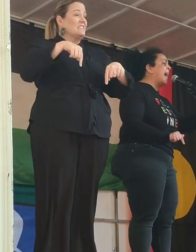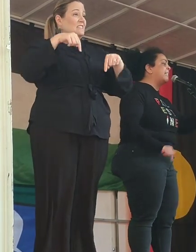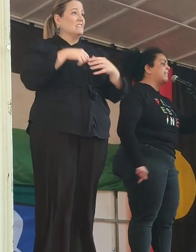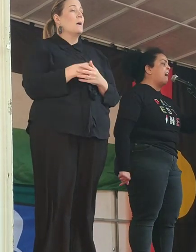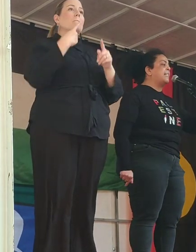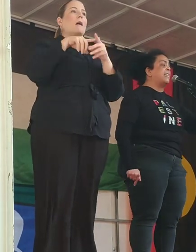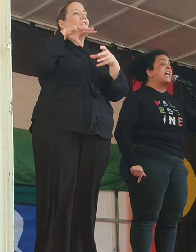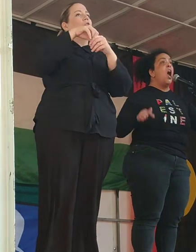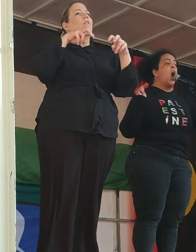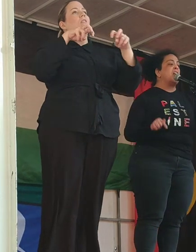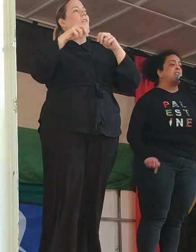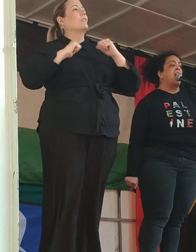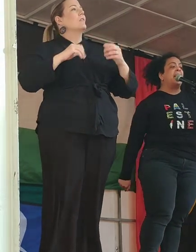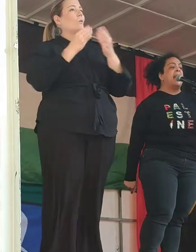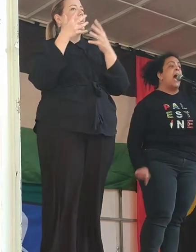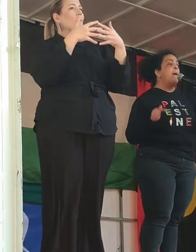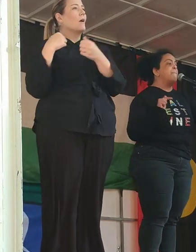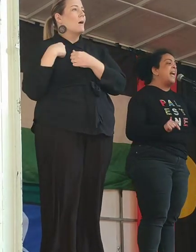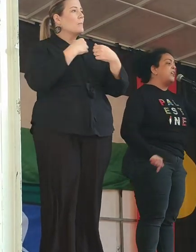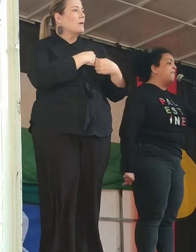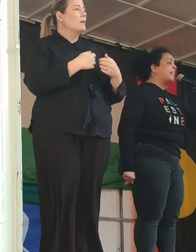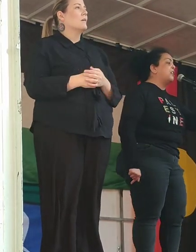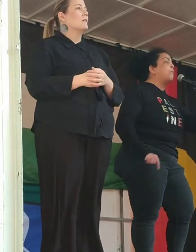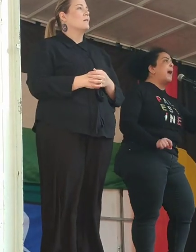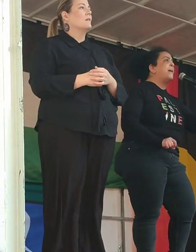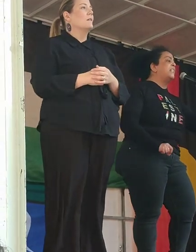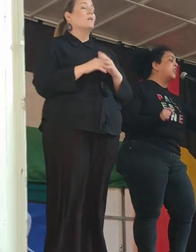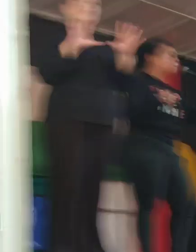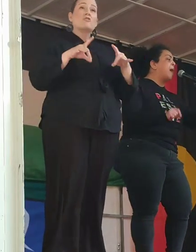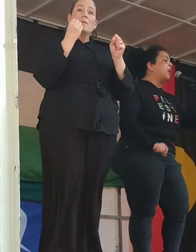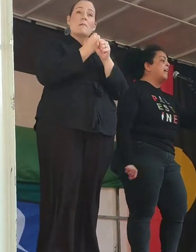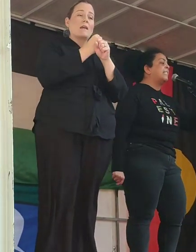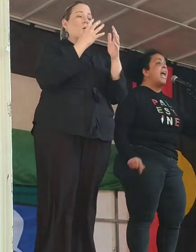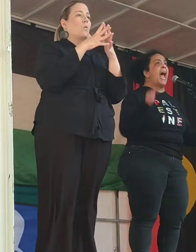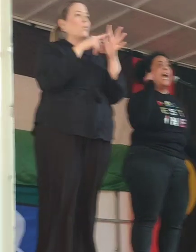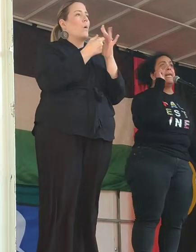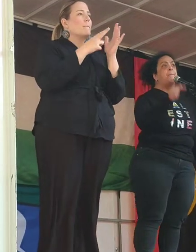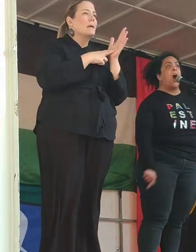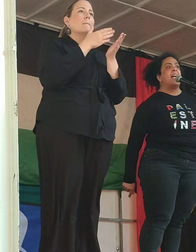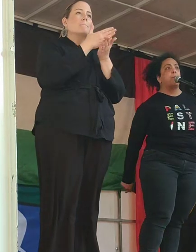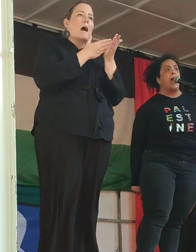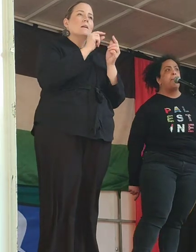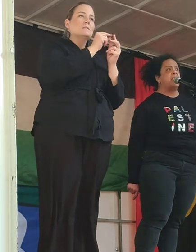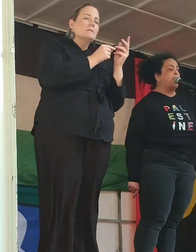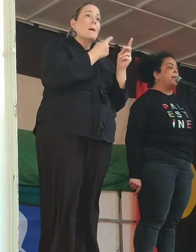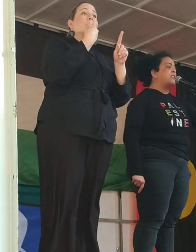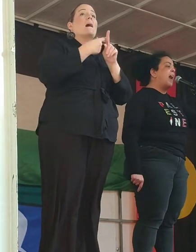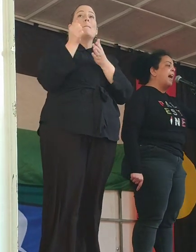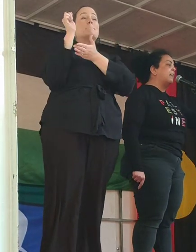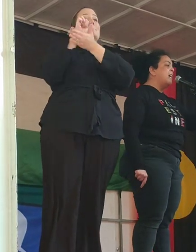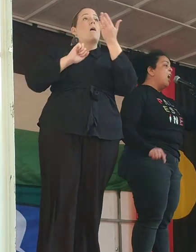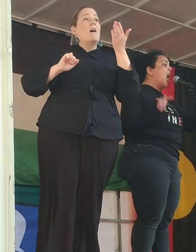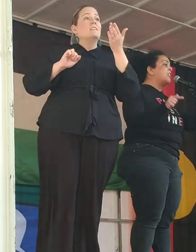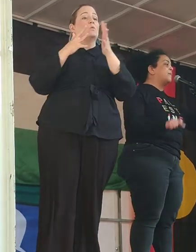military exercises. Australia manufactures weapons components, and it buys weapons from